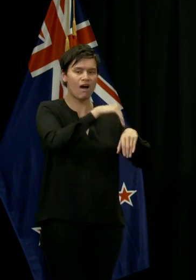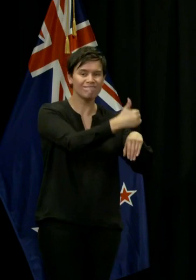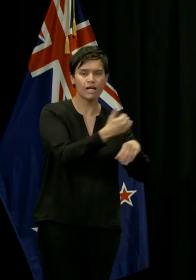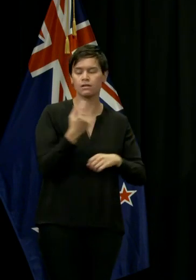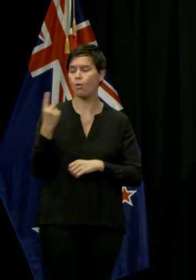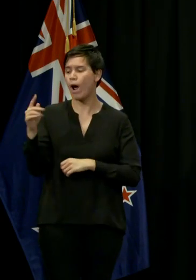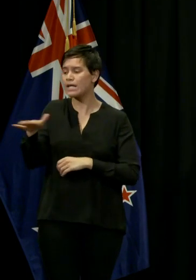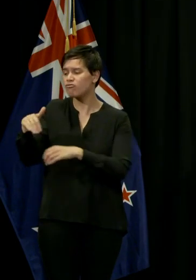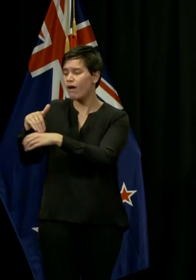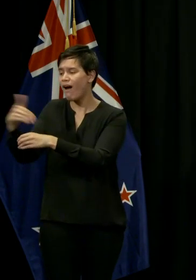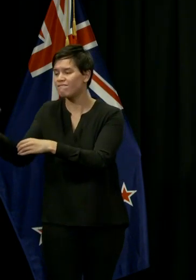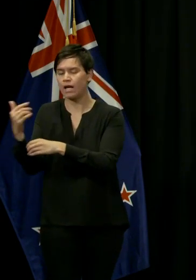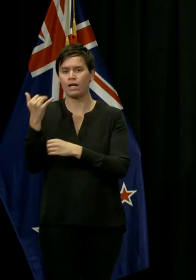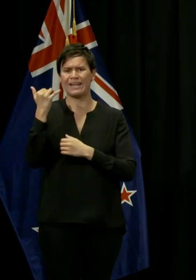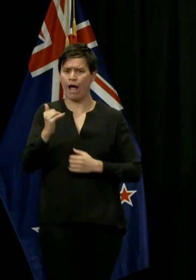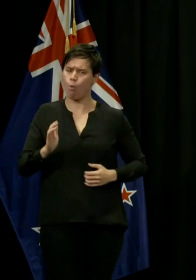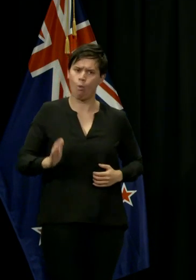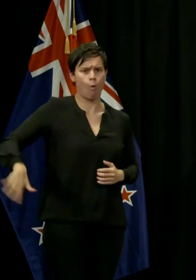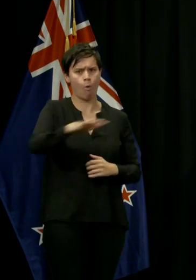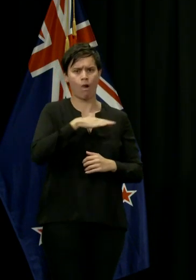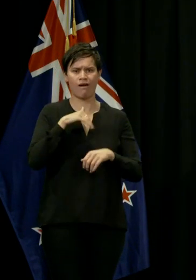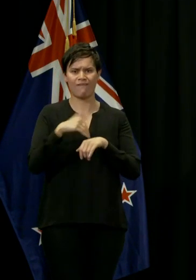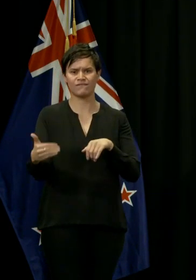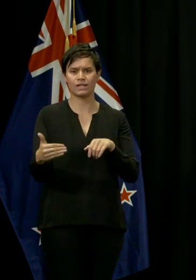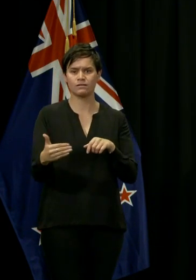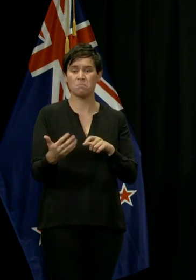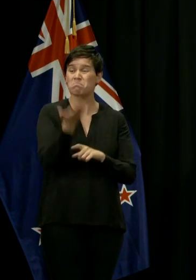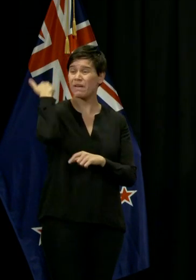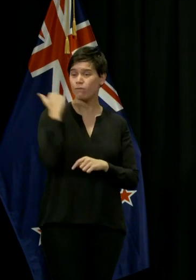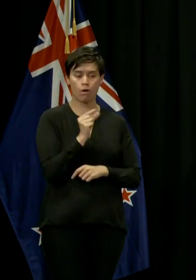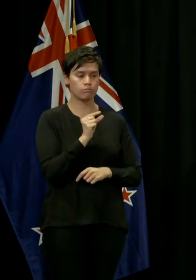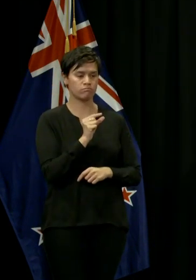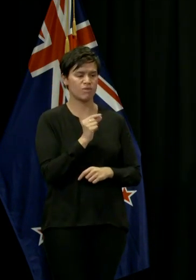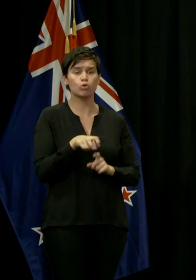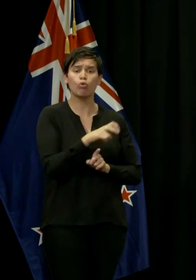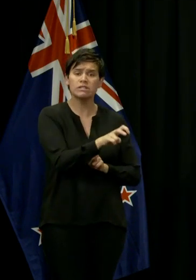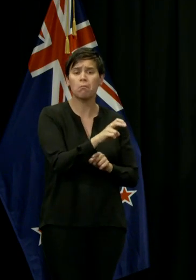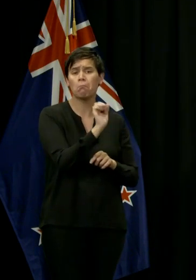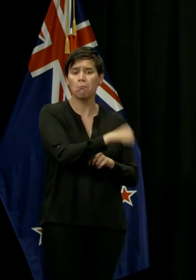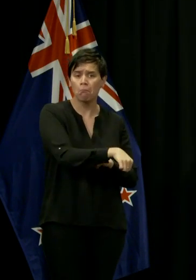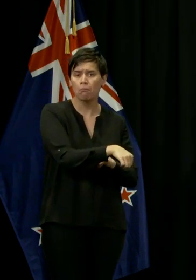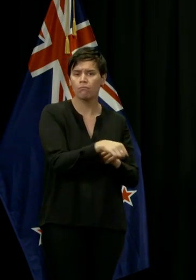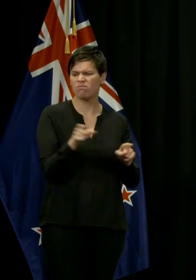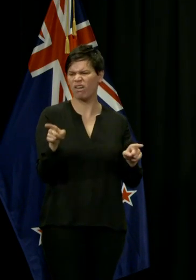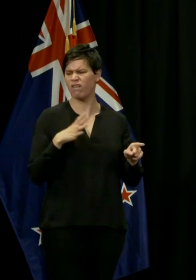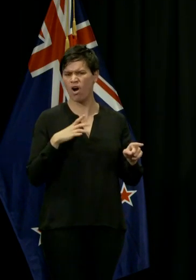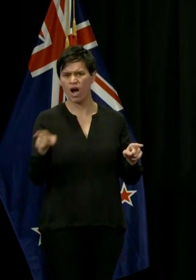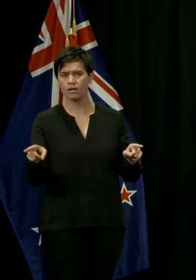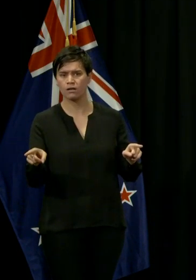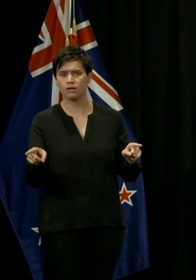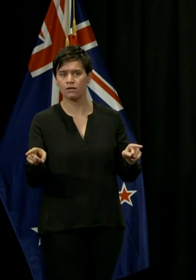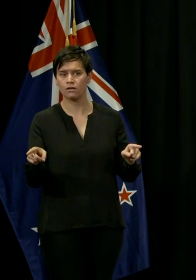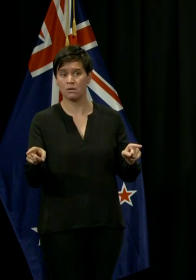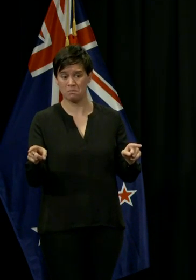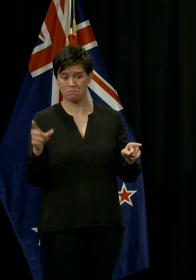a couple of weeks ago in terms of tourism, to an acknowledgement that the measures we've taken today, which clearly will have a